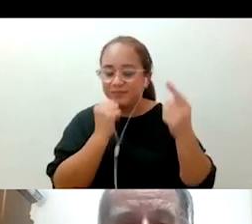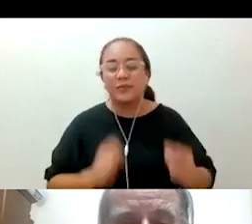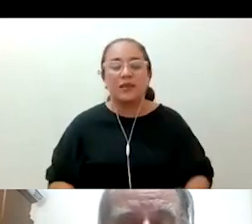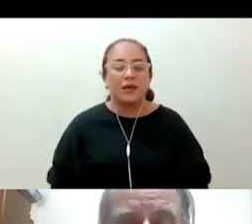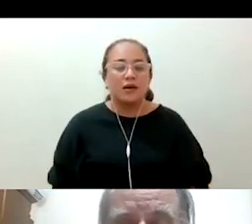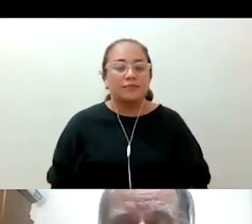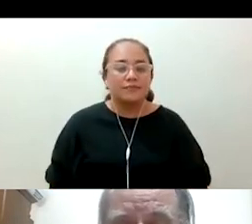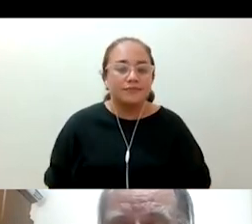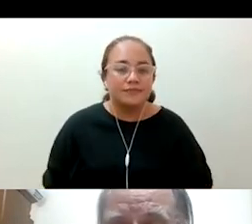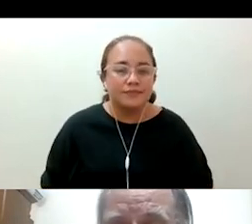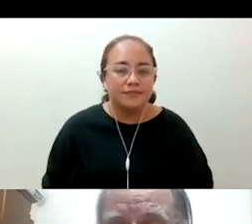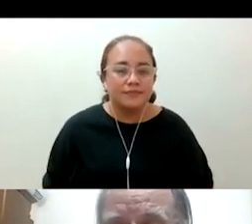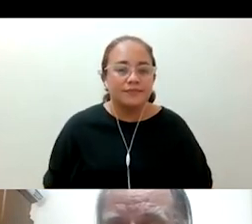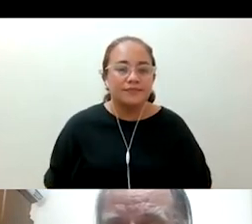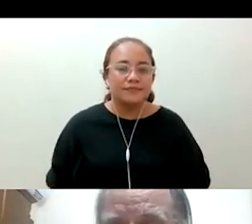with